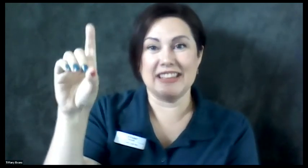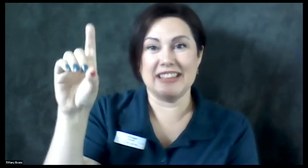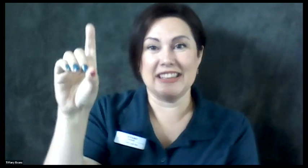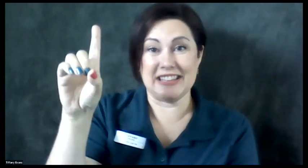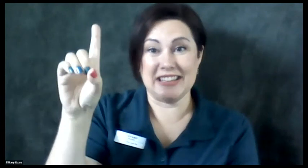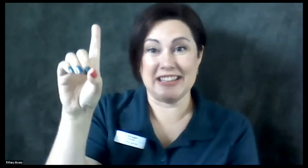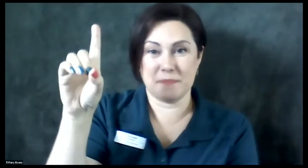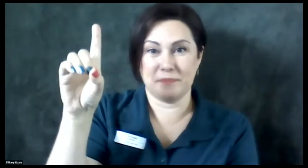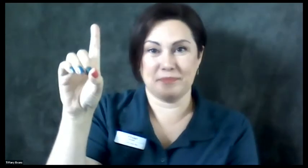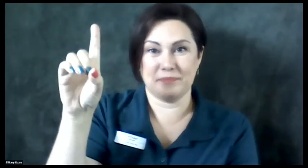D,